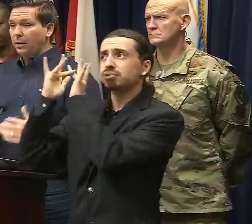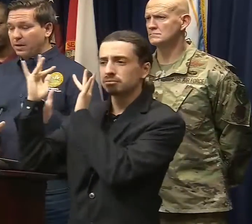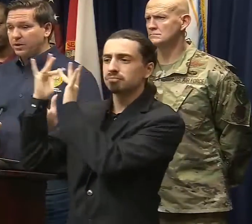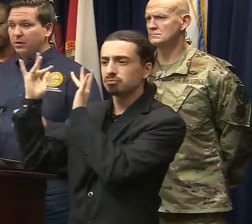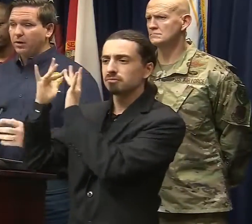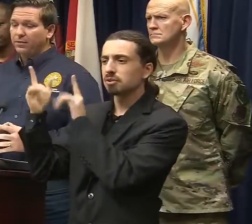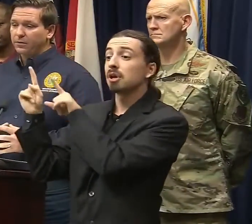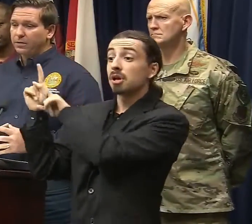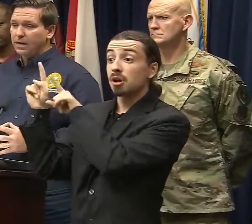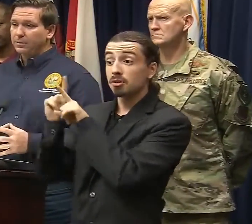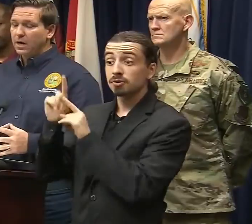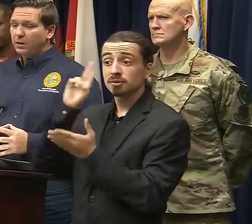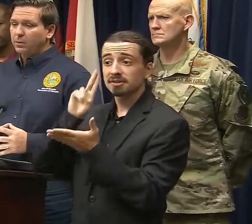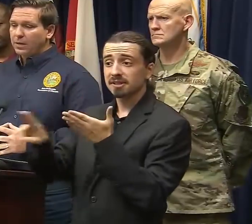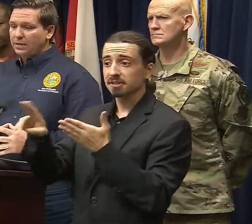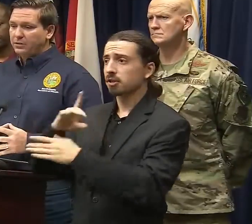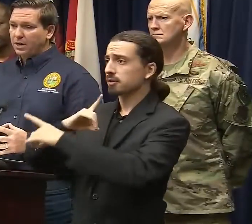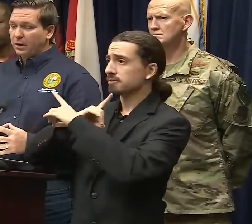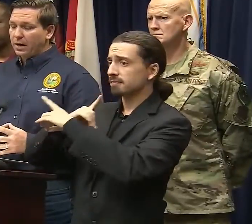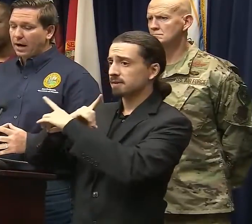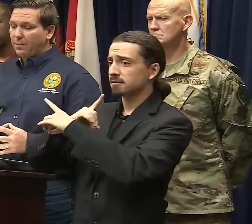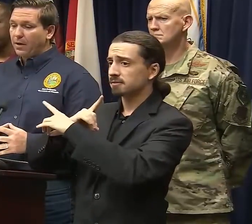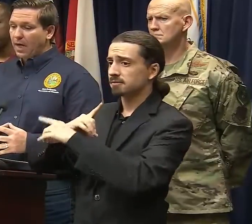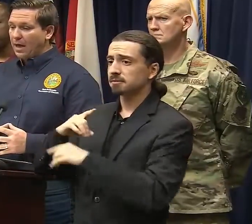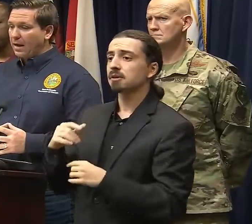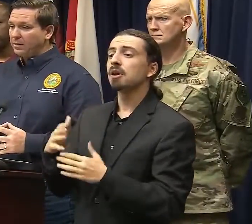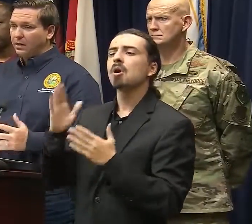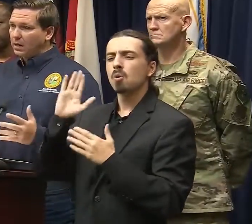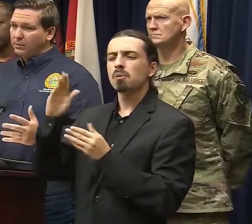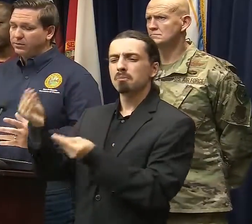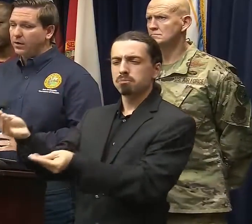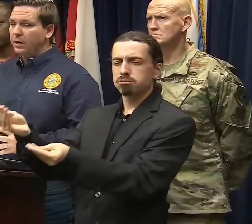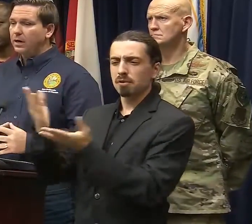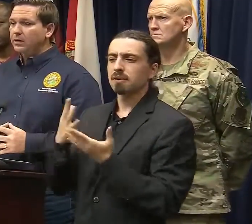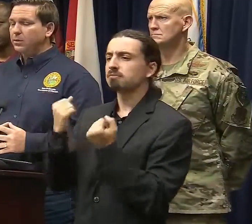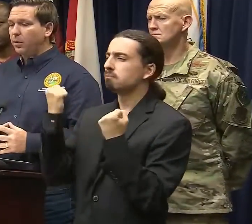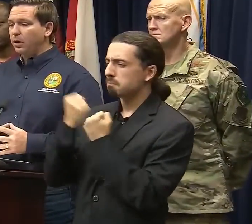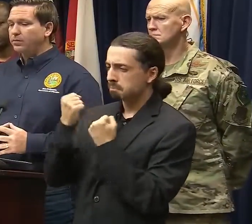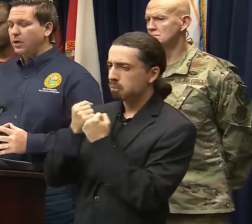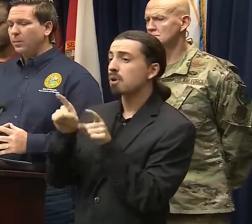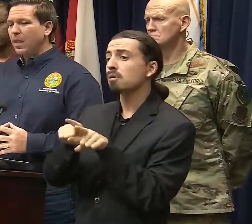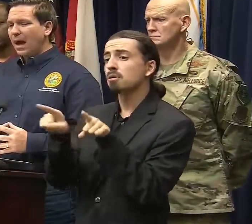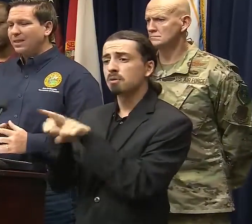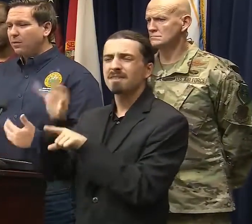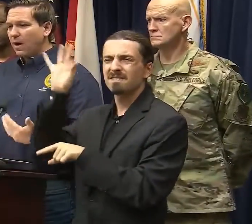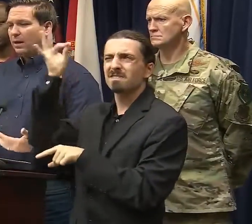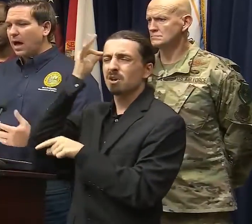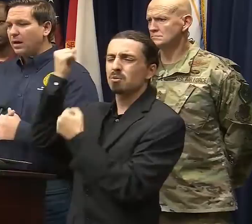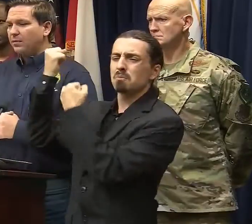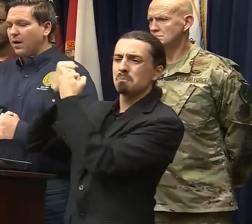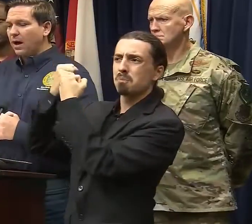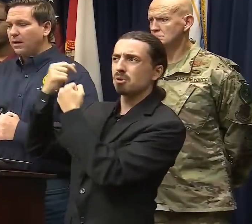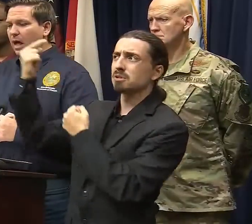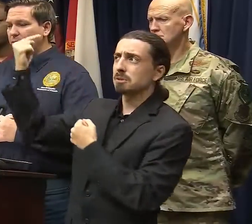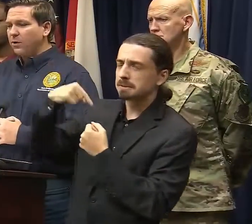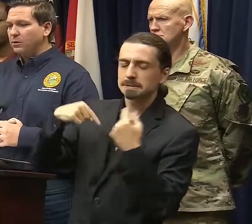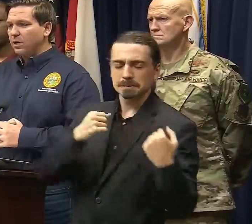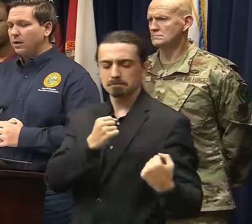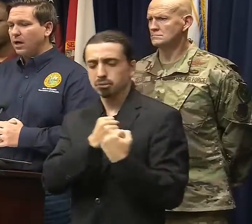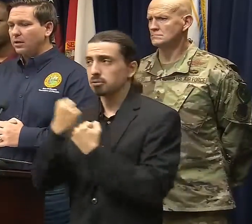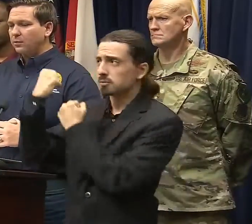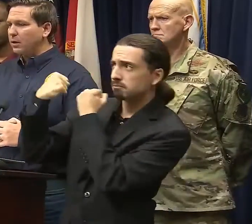support as General Eifert deems would be necessary on that end, and he was very supportive. So I think we've got a lot